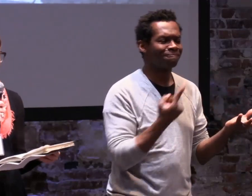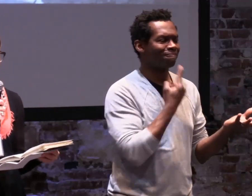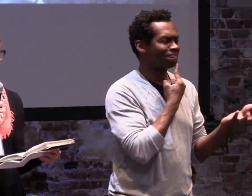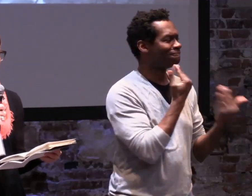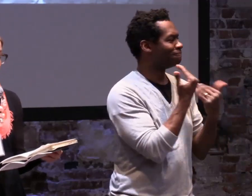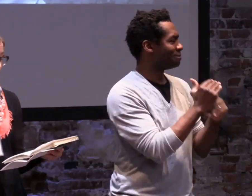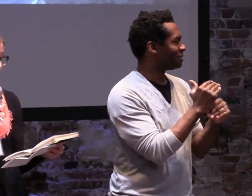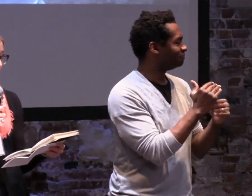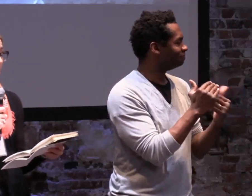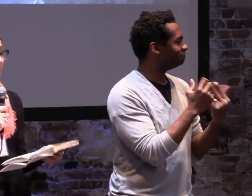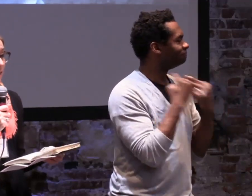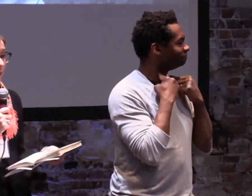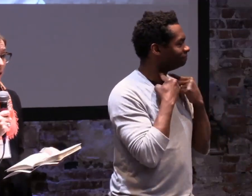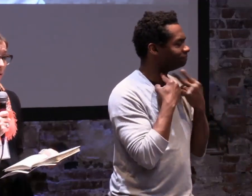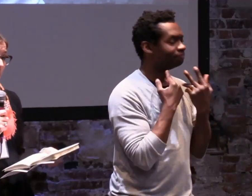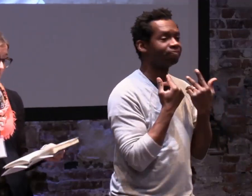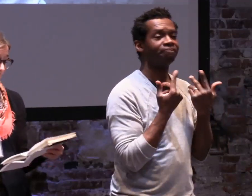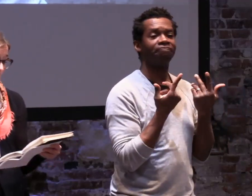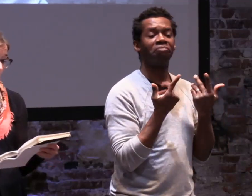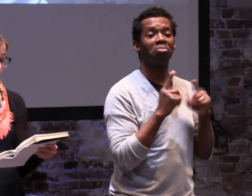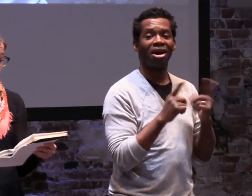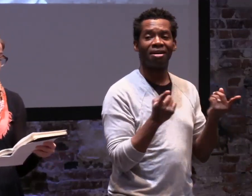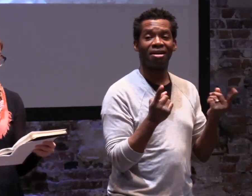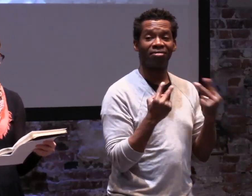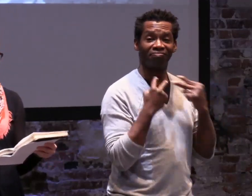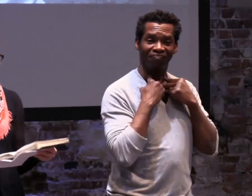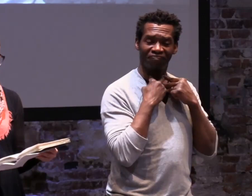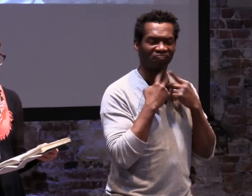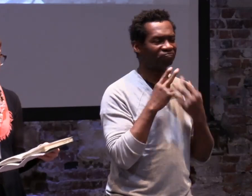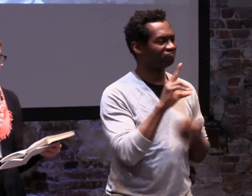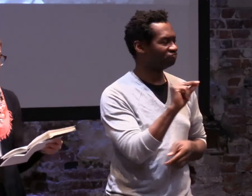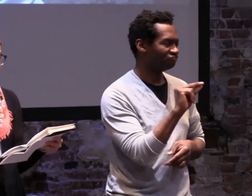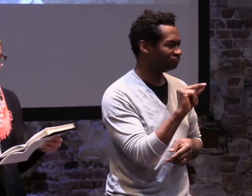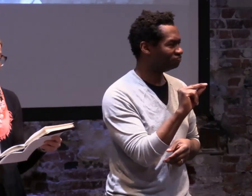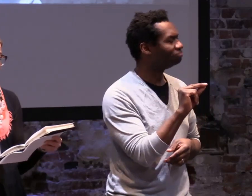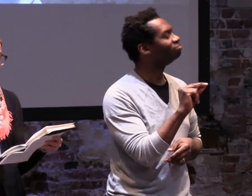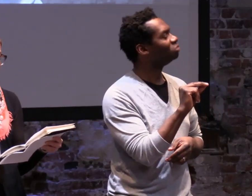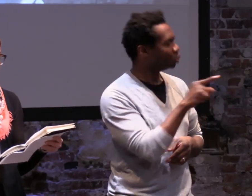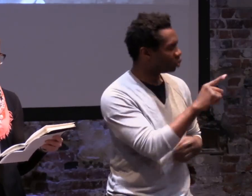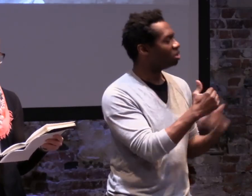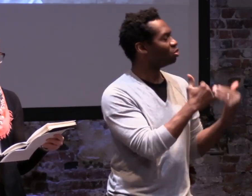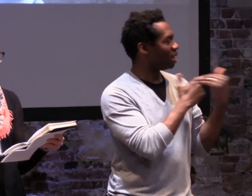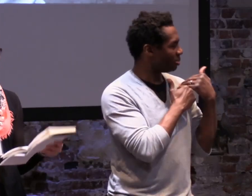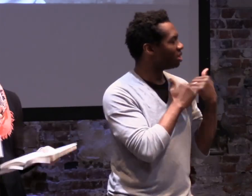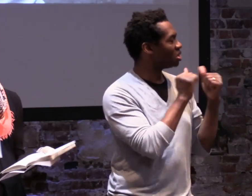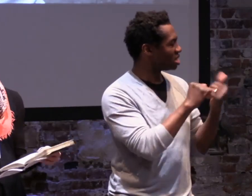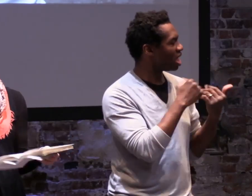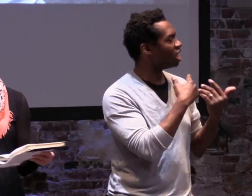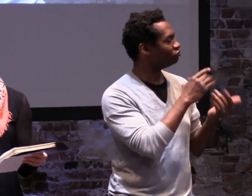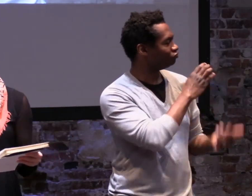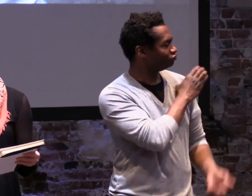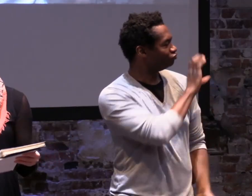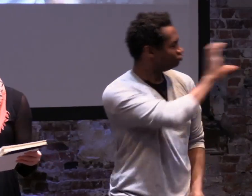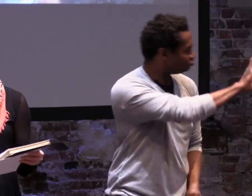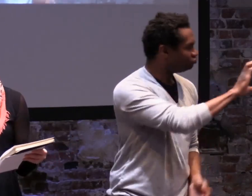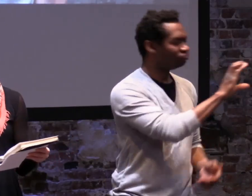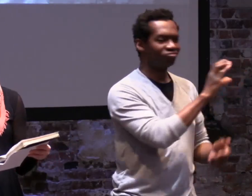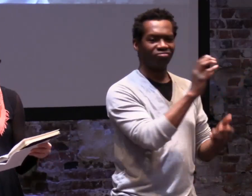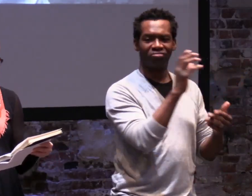So, we're asking you to be delegates in this experience and to bring the learning and the